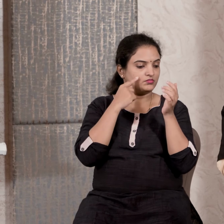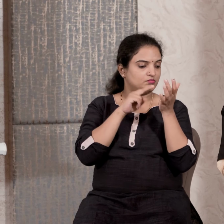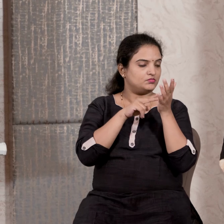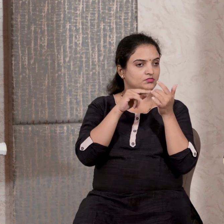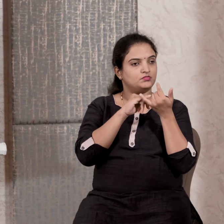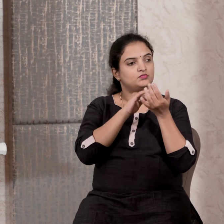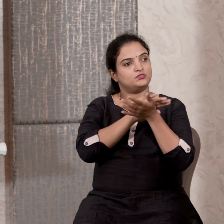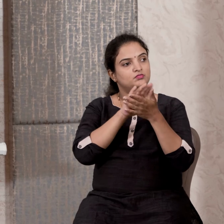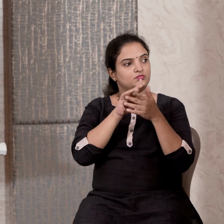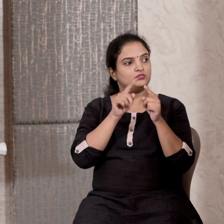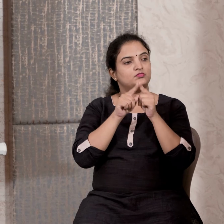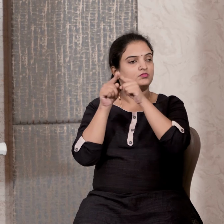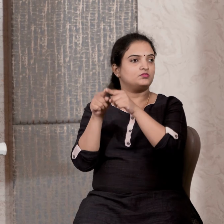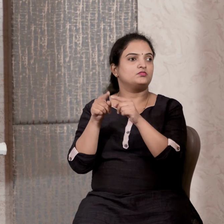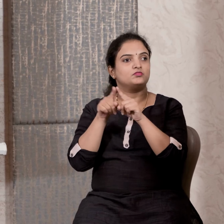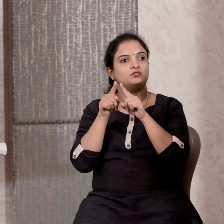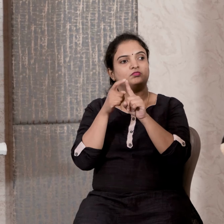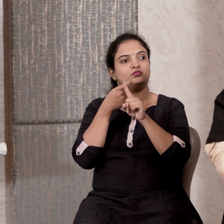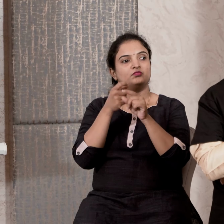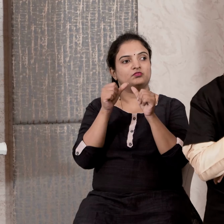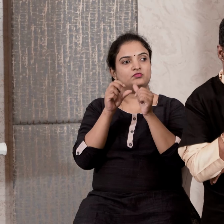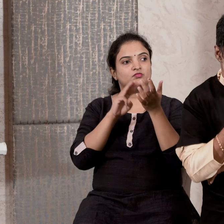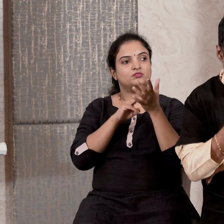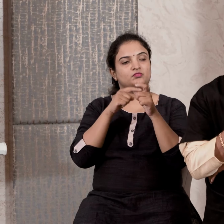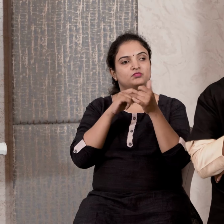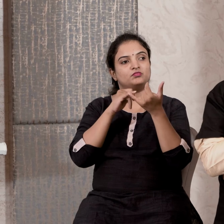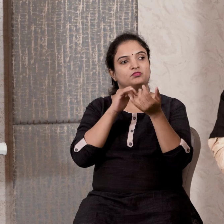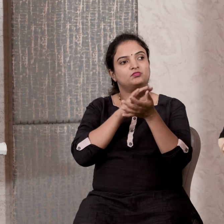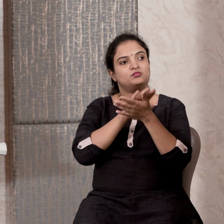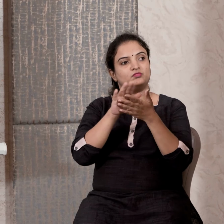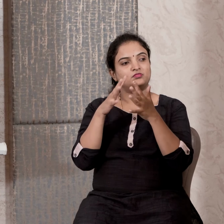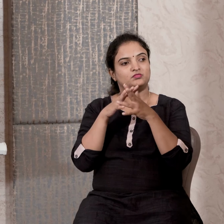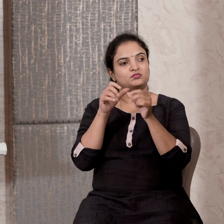wonderful moderator Kameshwari, thank you so much for doing that.